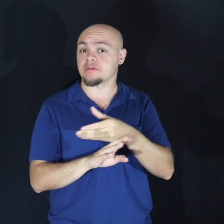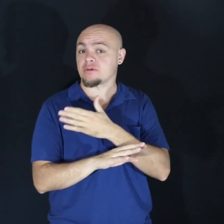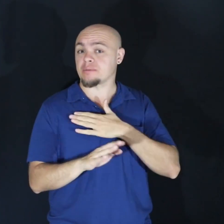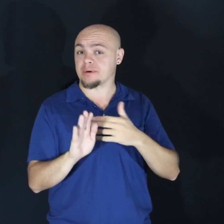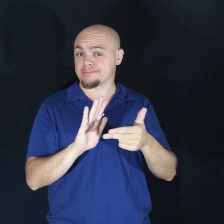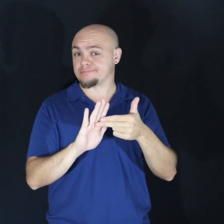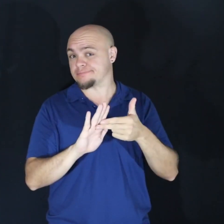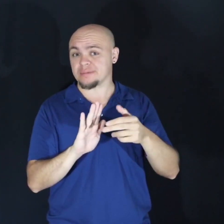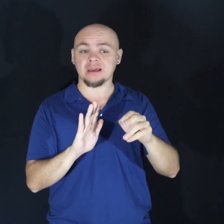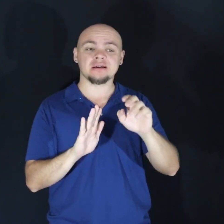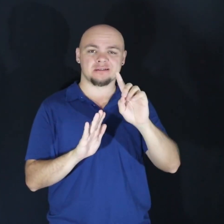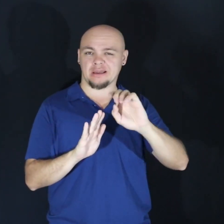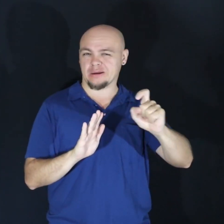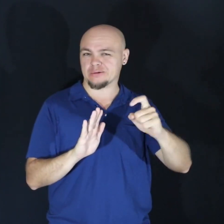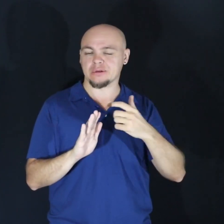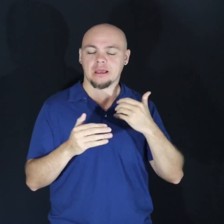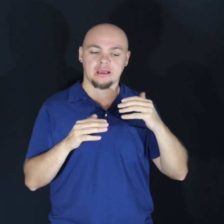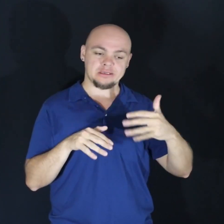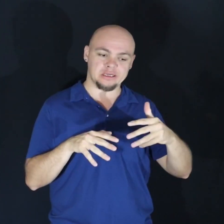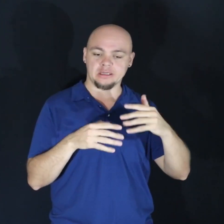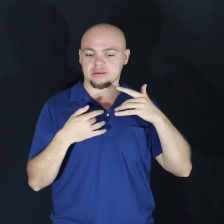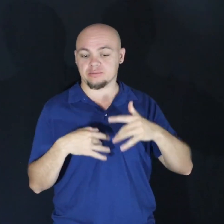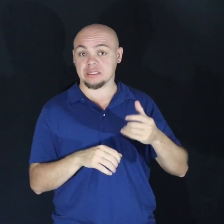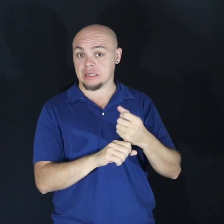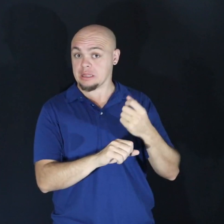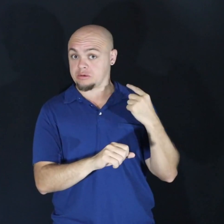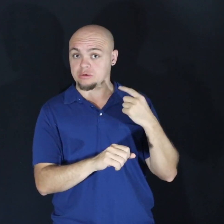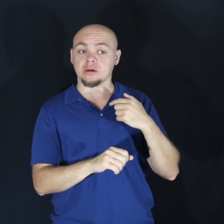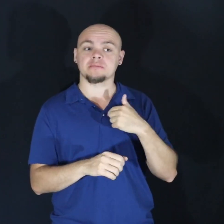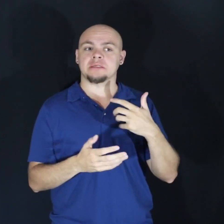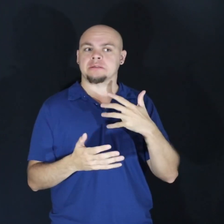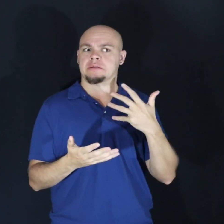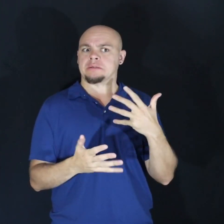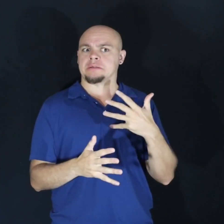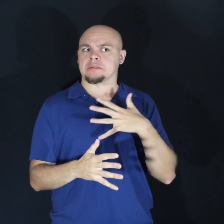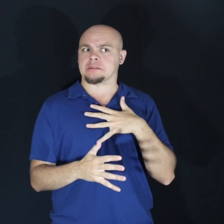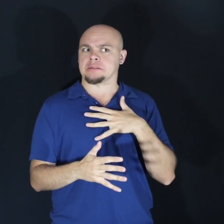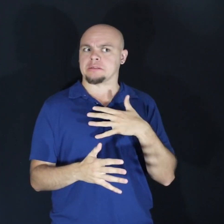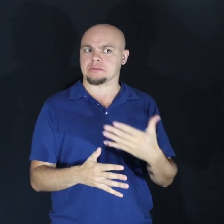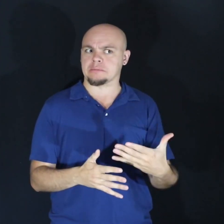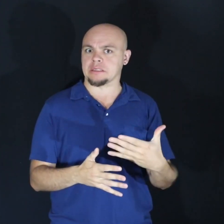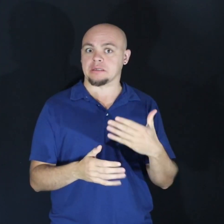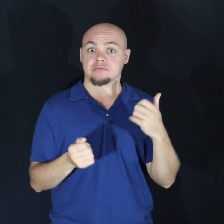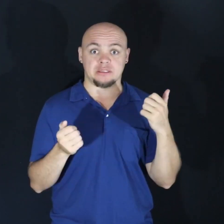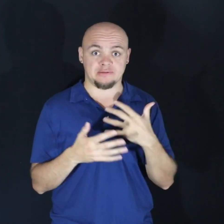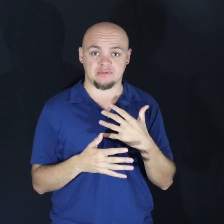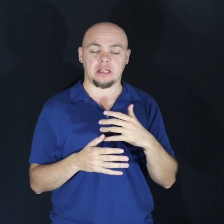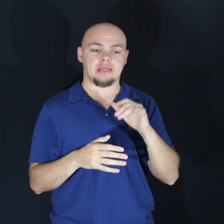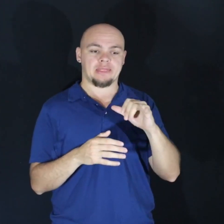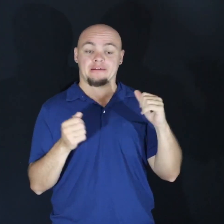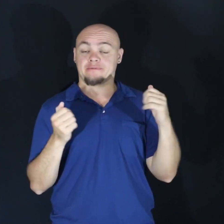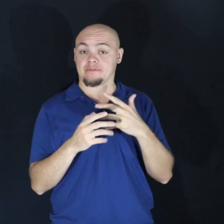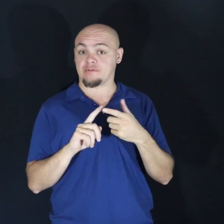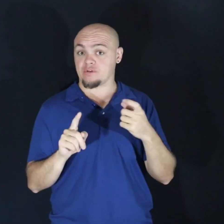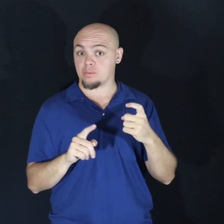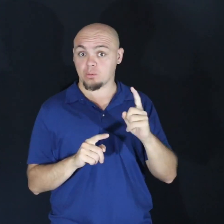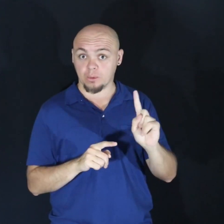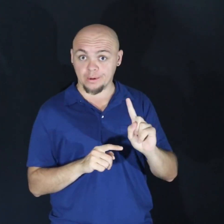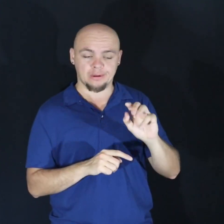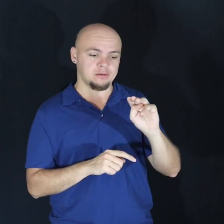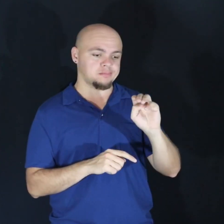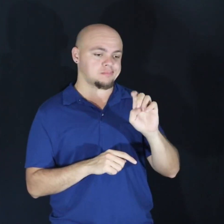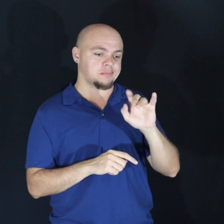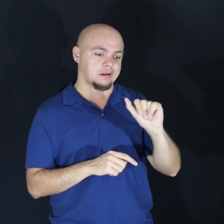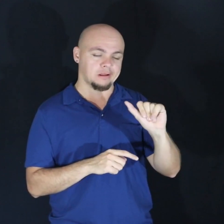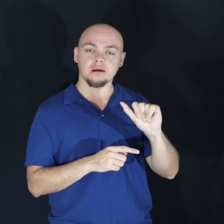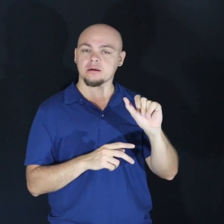that I had anxiety and depression, which was last year, I was afraid to admit I thought I had them. And this fear came from the media and the beliefs of those